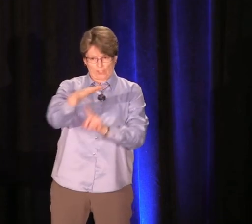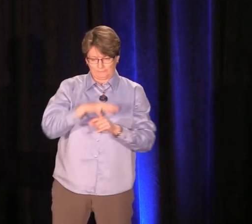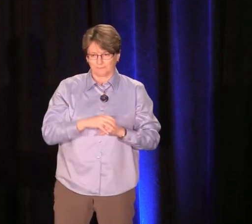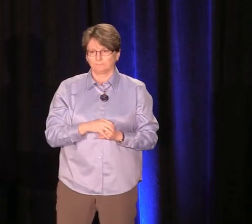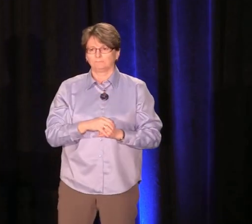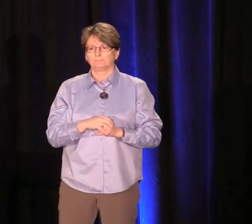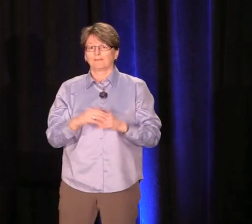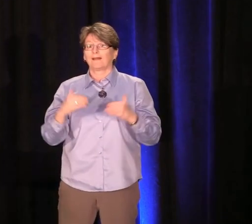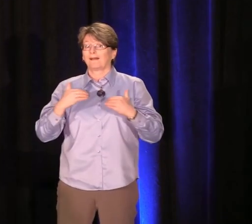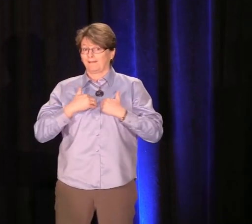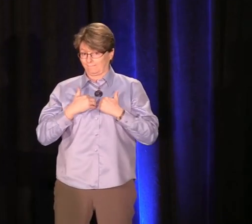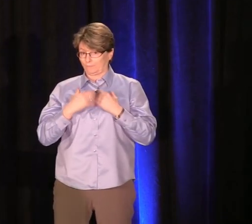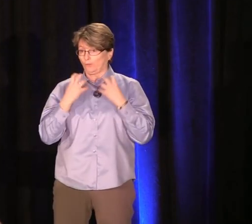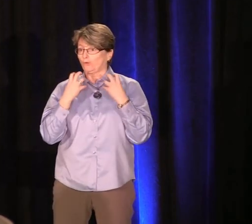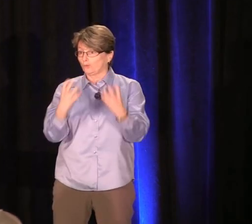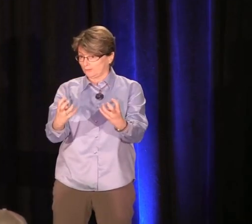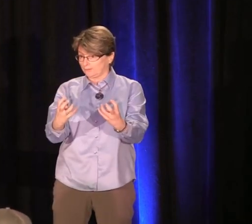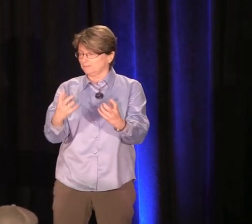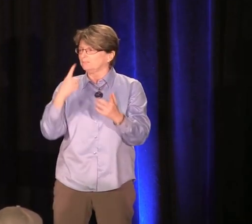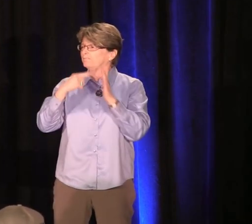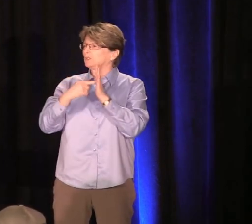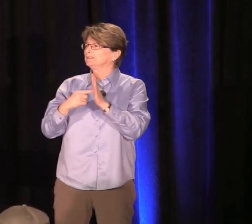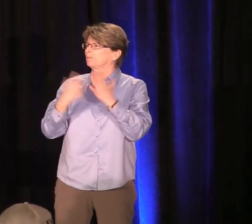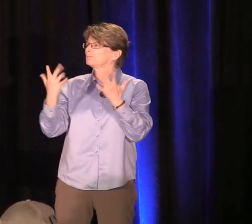Informal learning is not as structured.